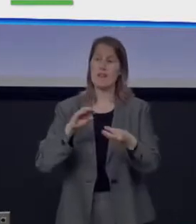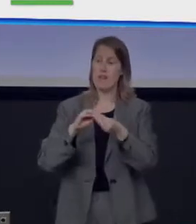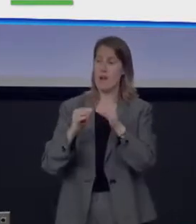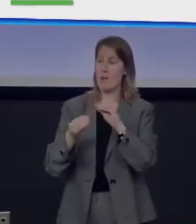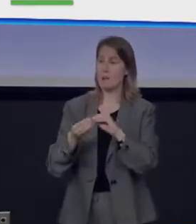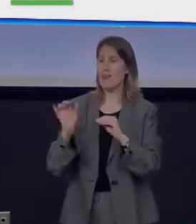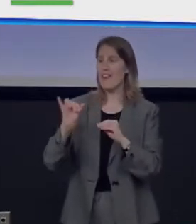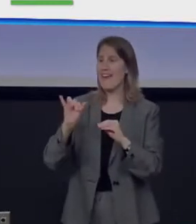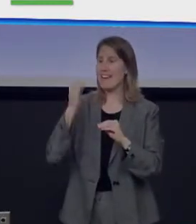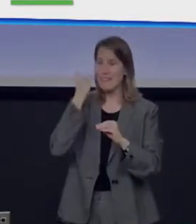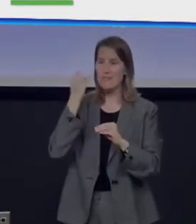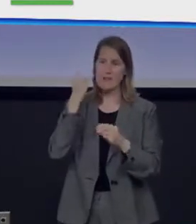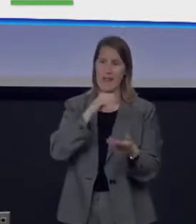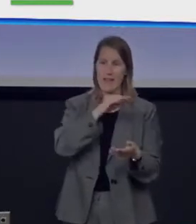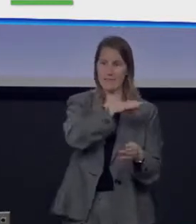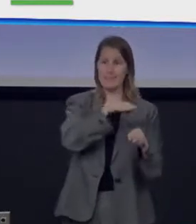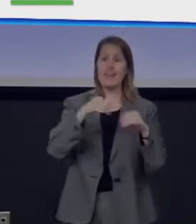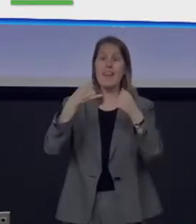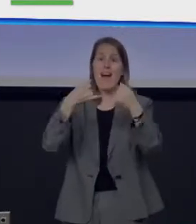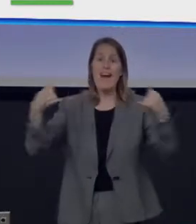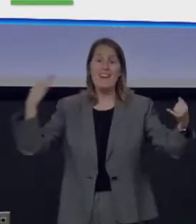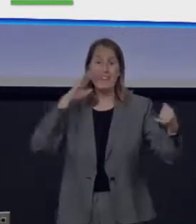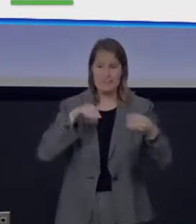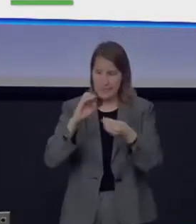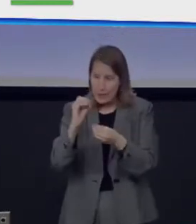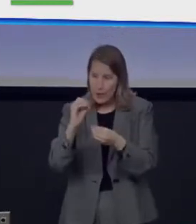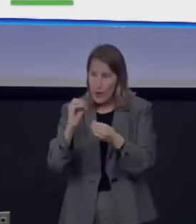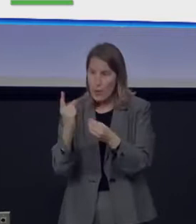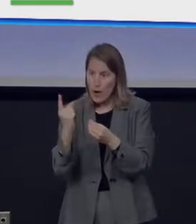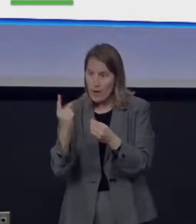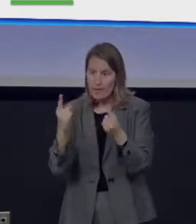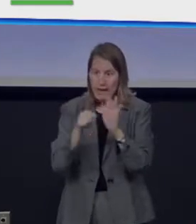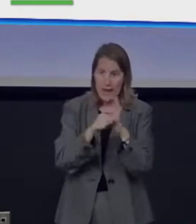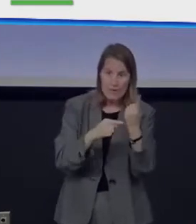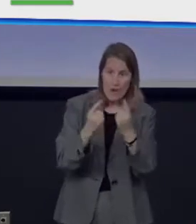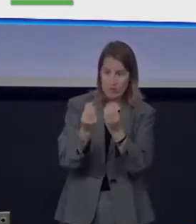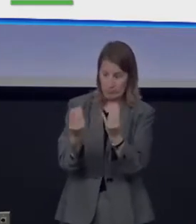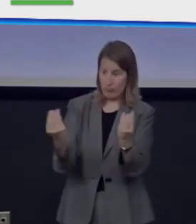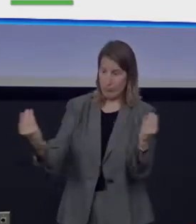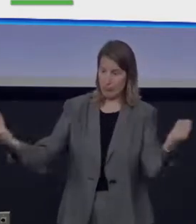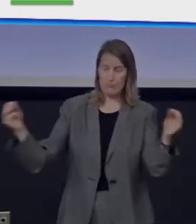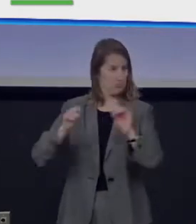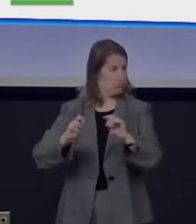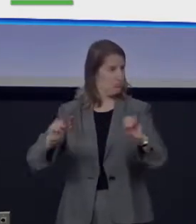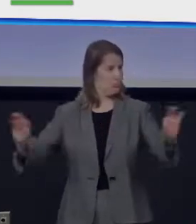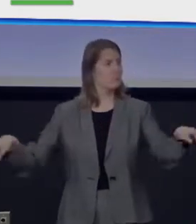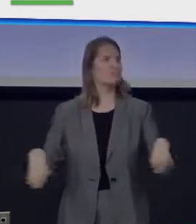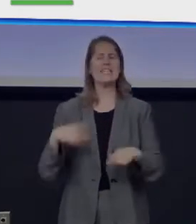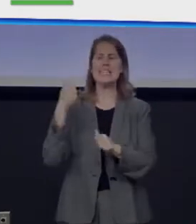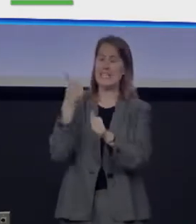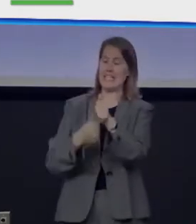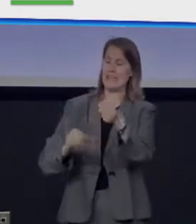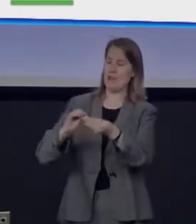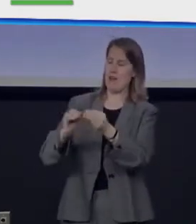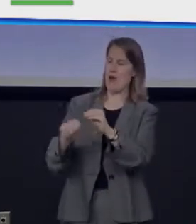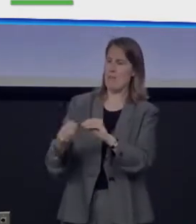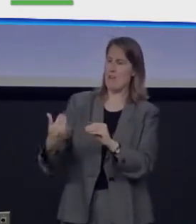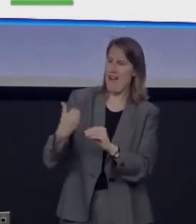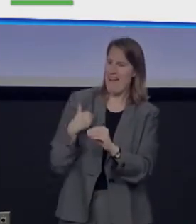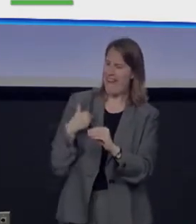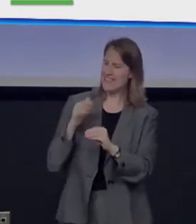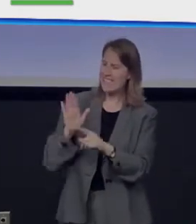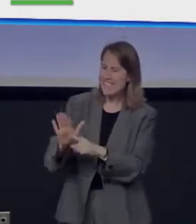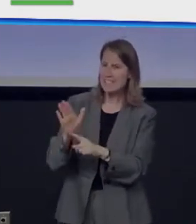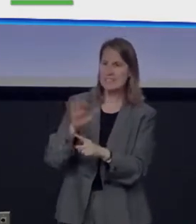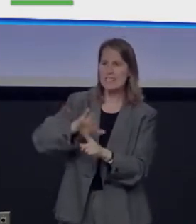along some kind of mental number line. And along this mental number line, each number has a particular